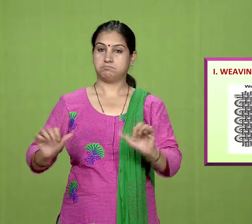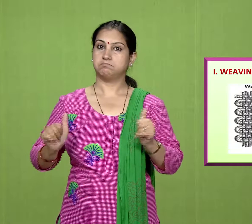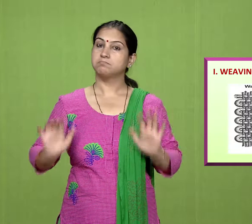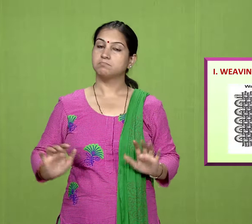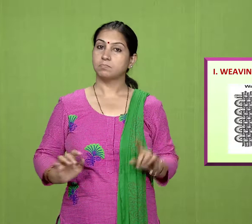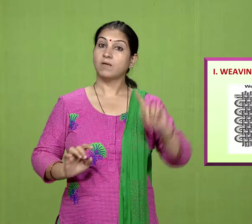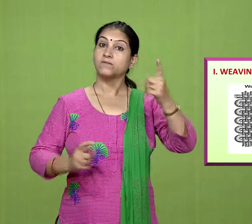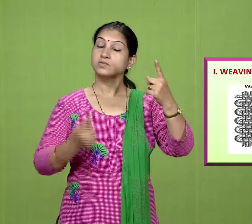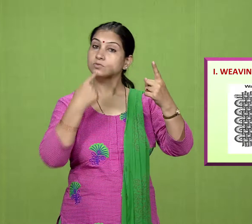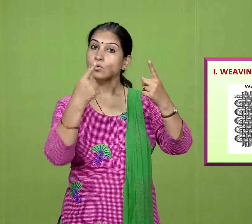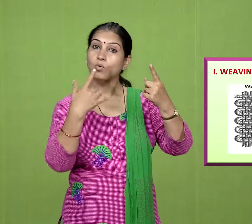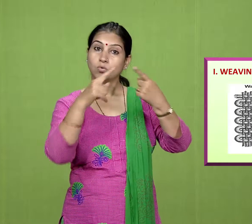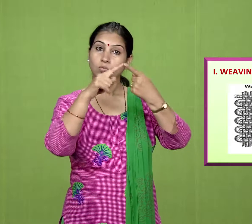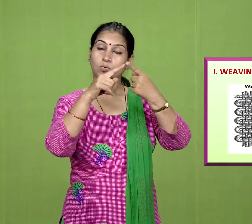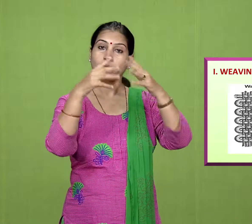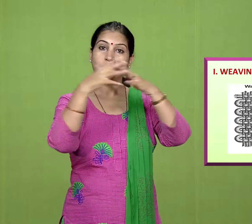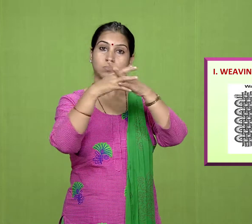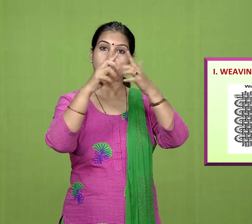First, we'll talk about weaving.